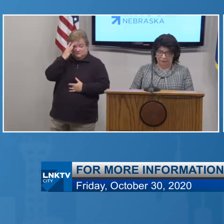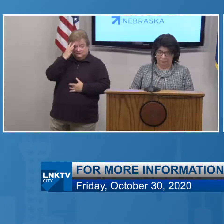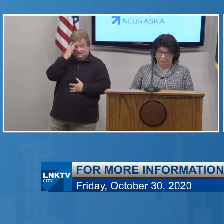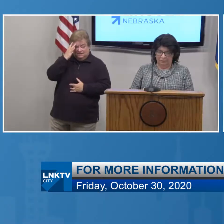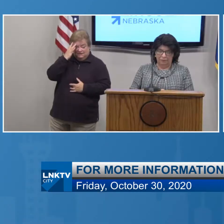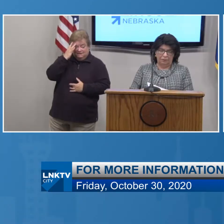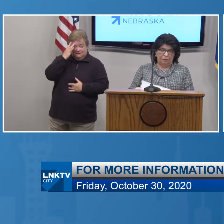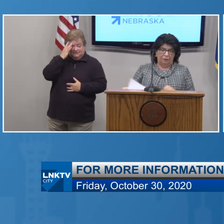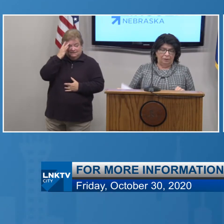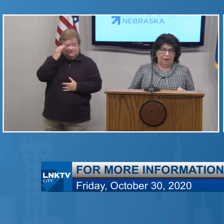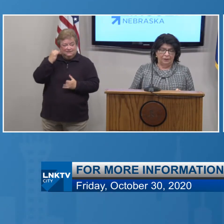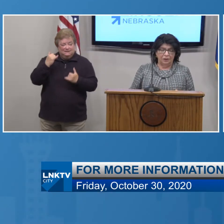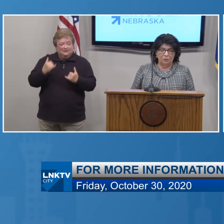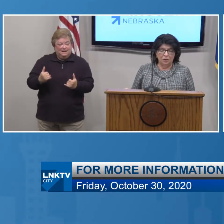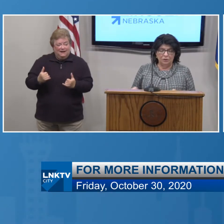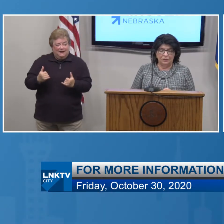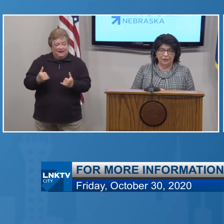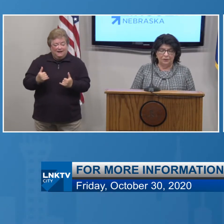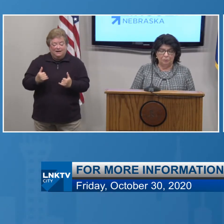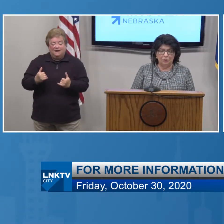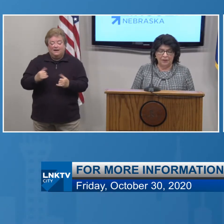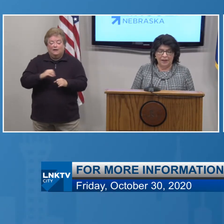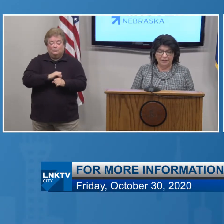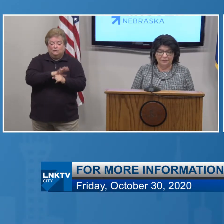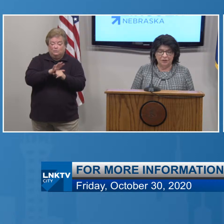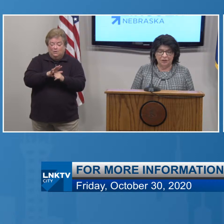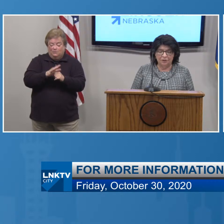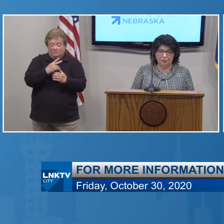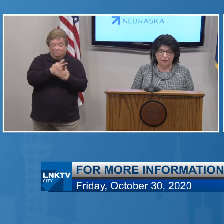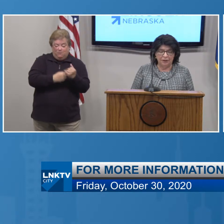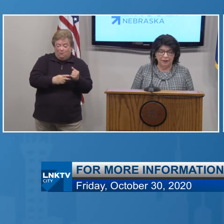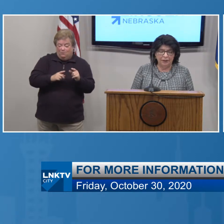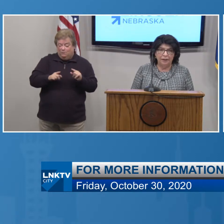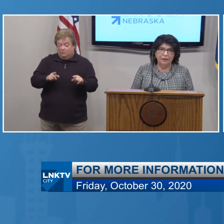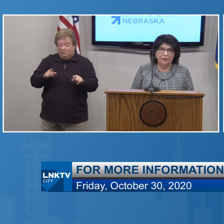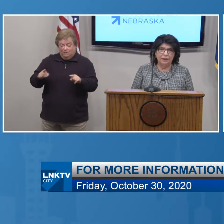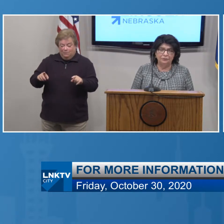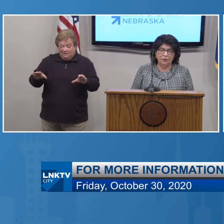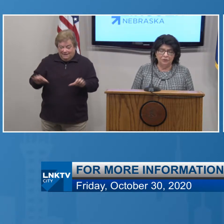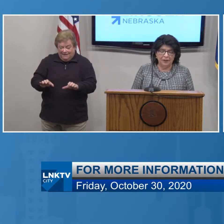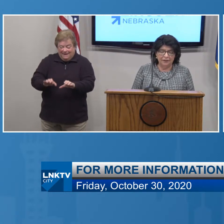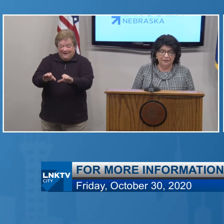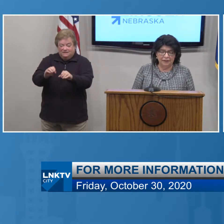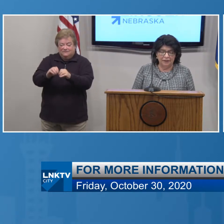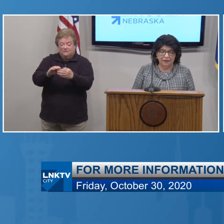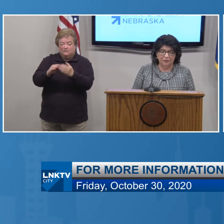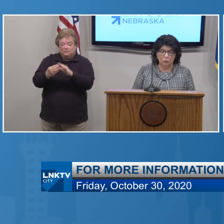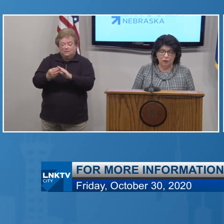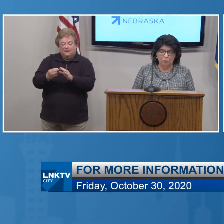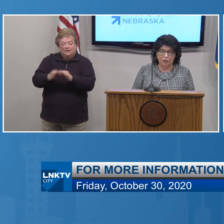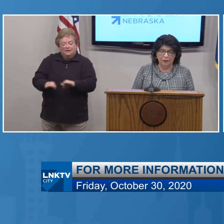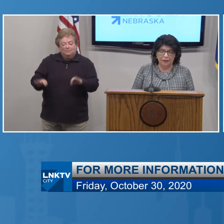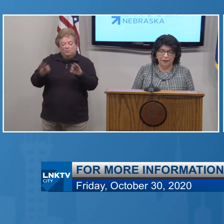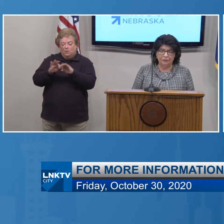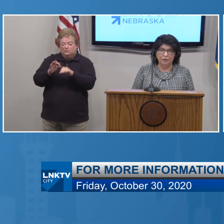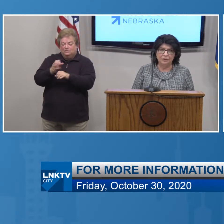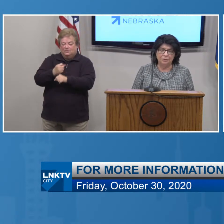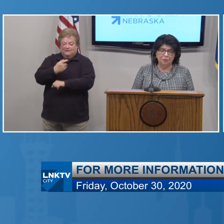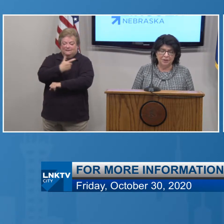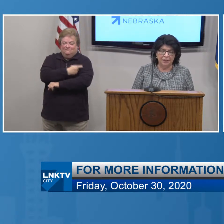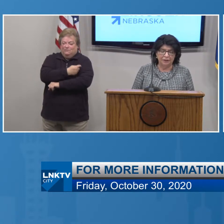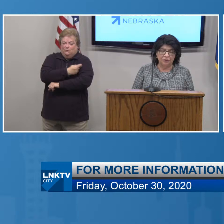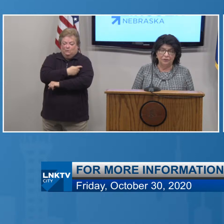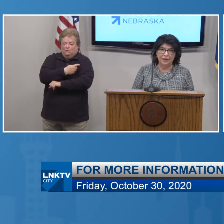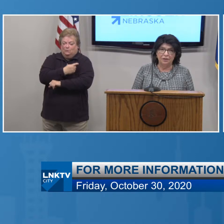and the coronavirus both active in our community, getting a flu vaccine is more important than ever